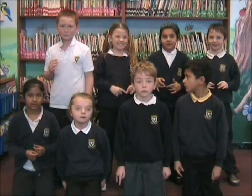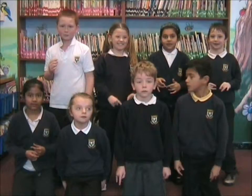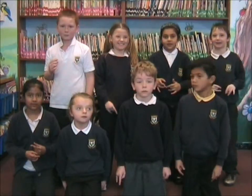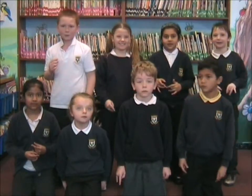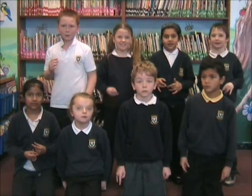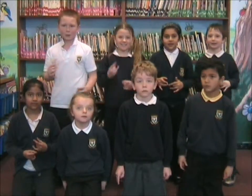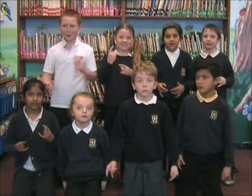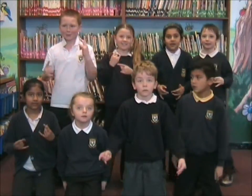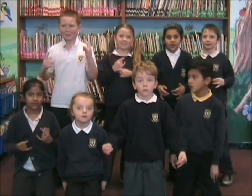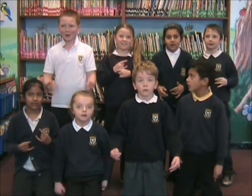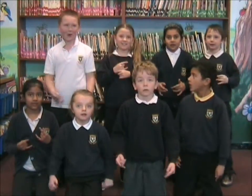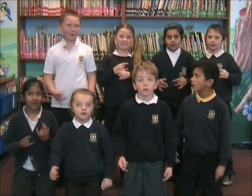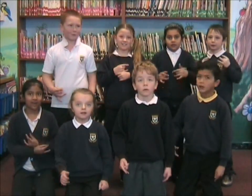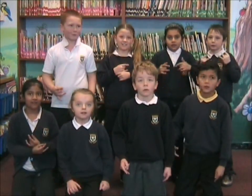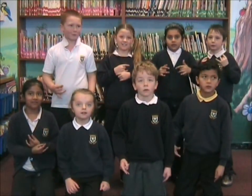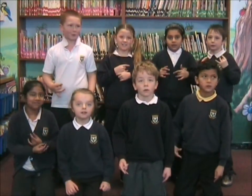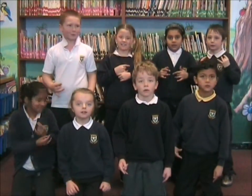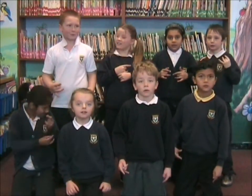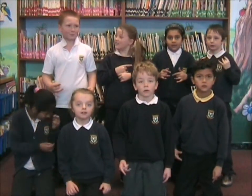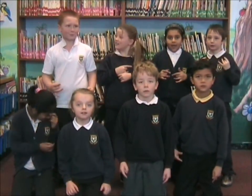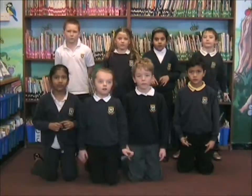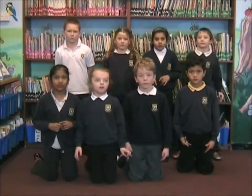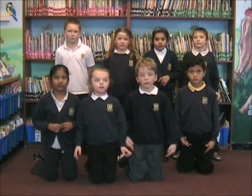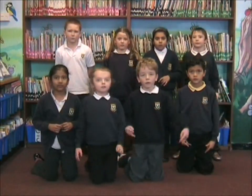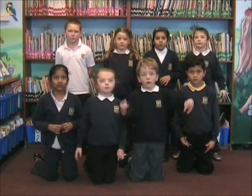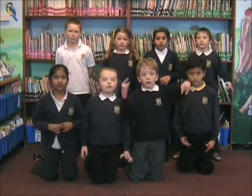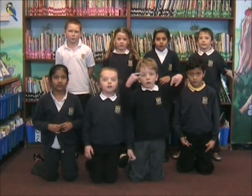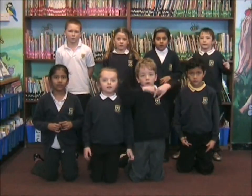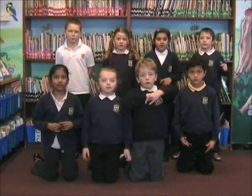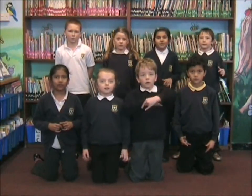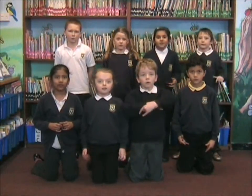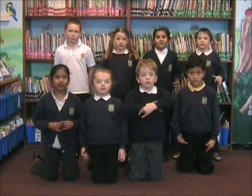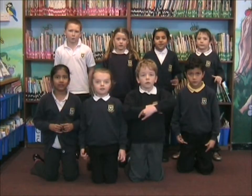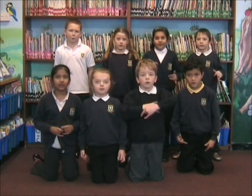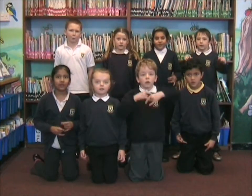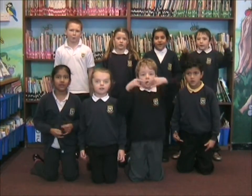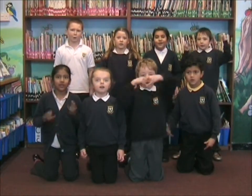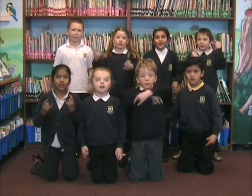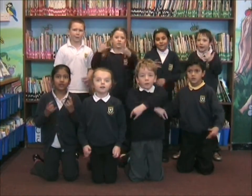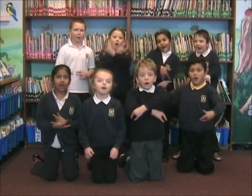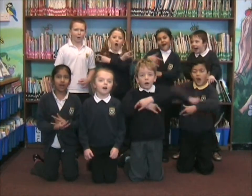Action. Cause you are. Action. Cause you are.